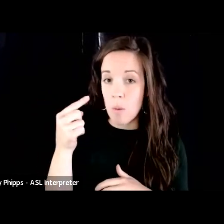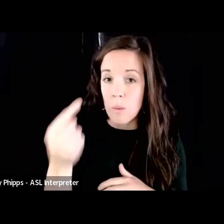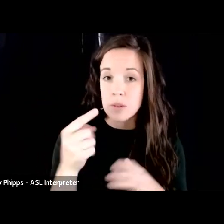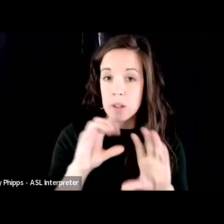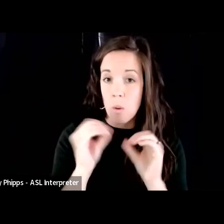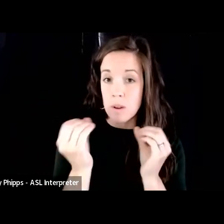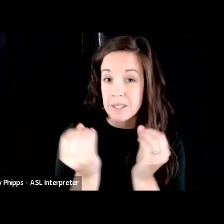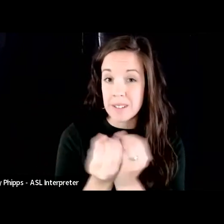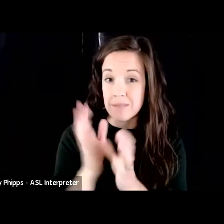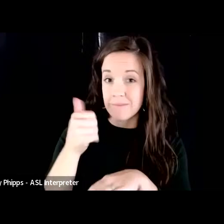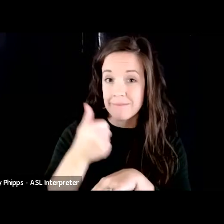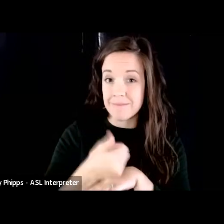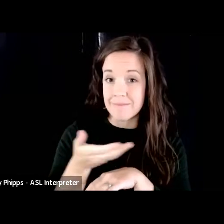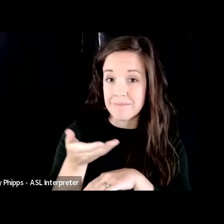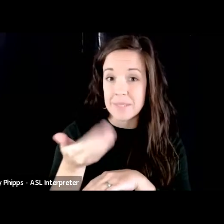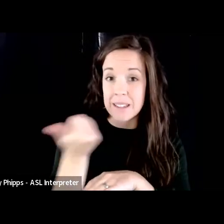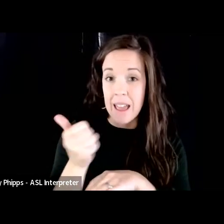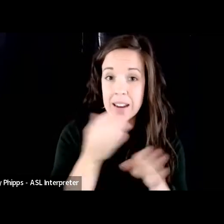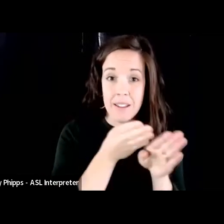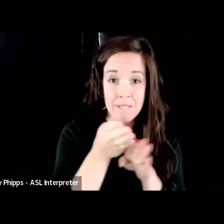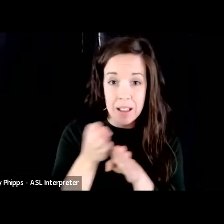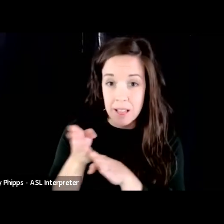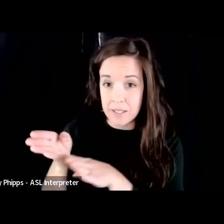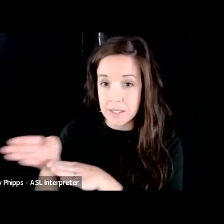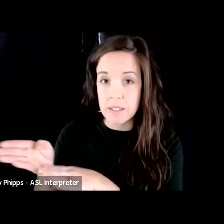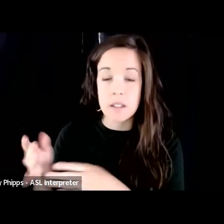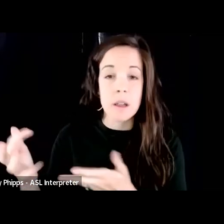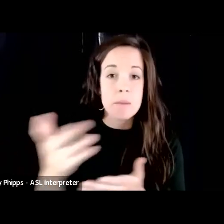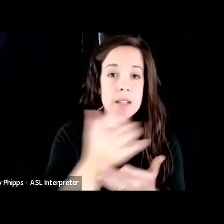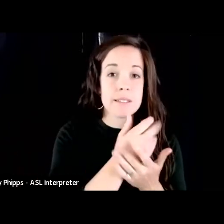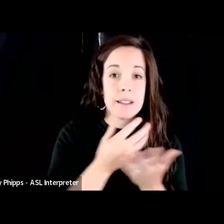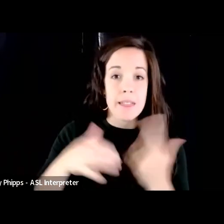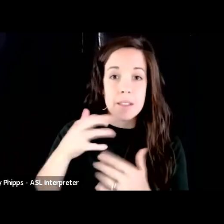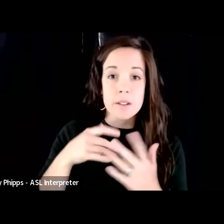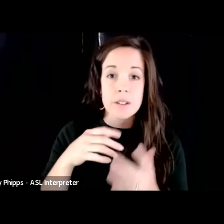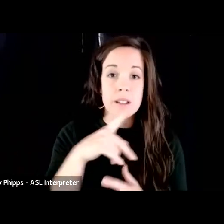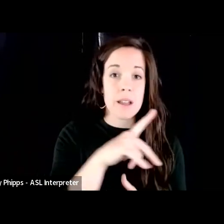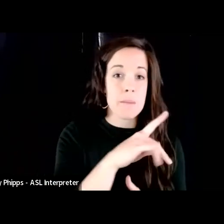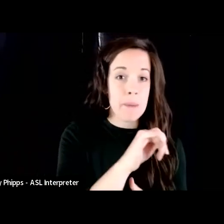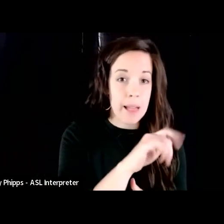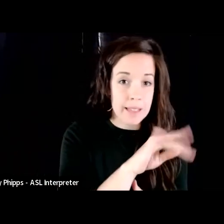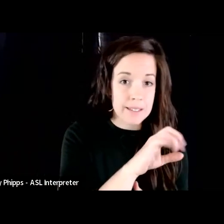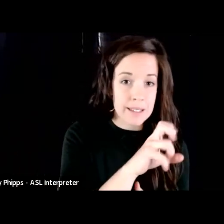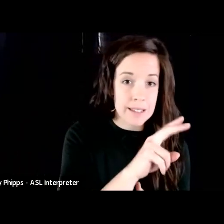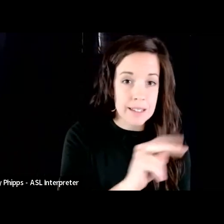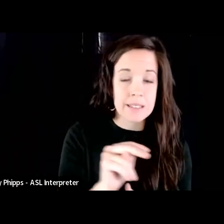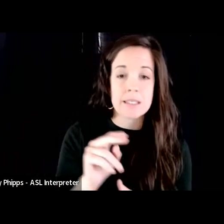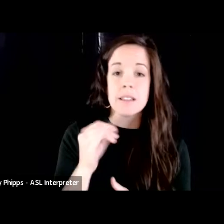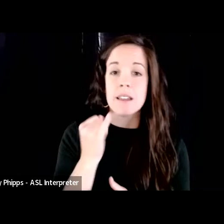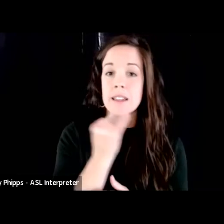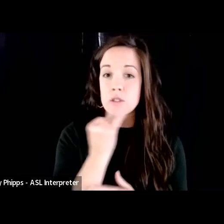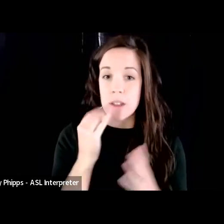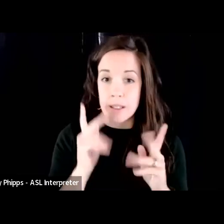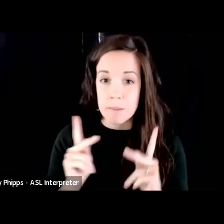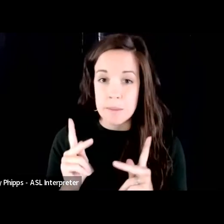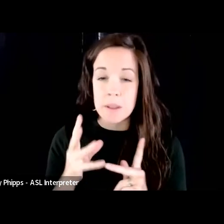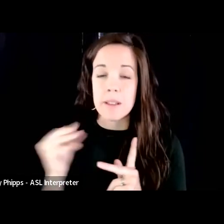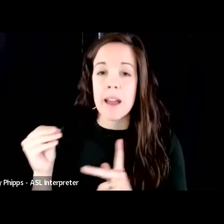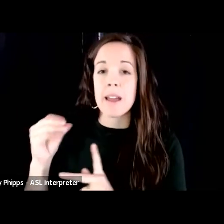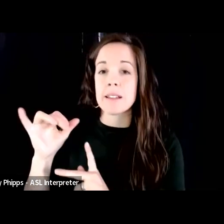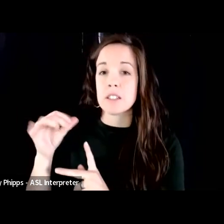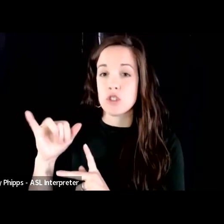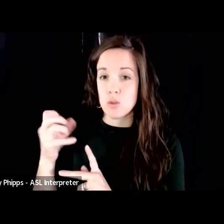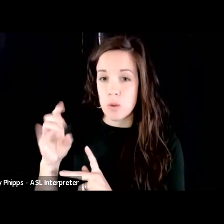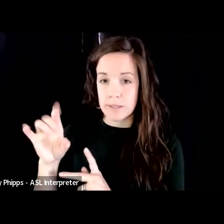that exists in any field that brings together Palestinians, Jordanians, and Israelis. Our organization works out